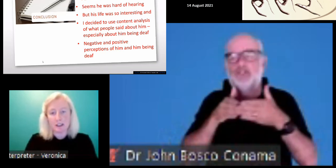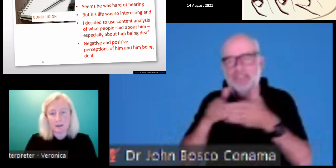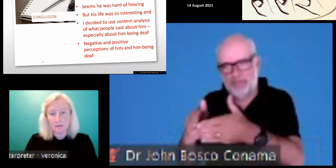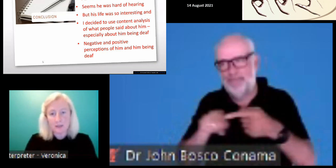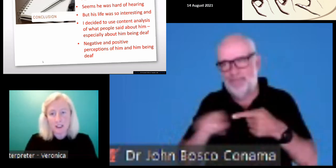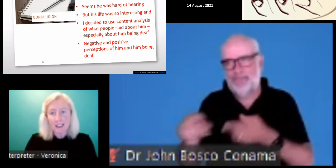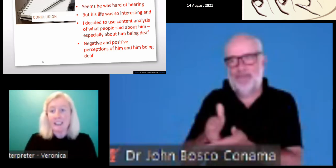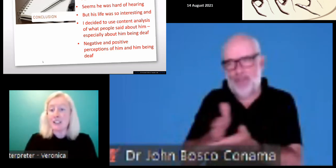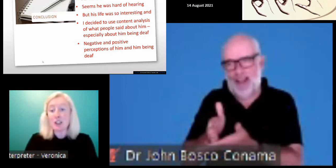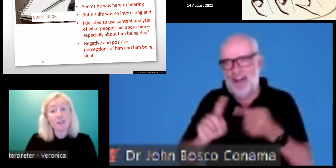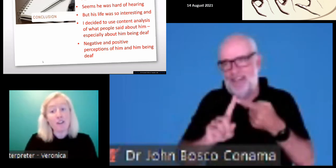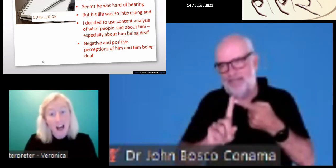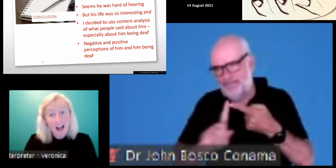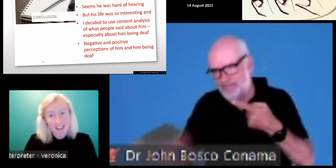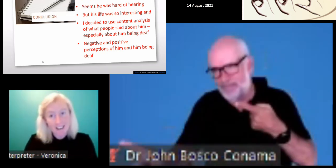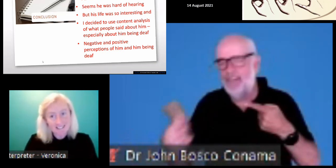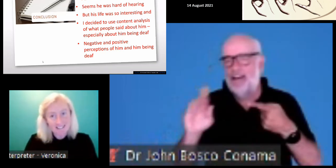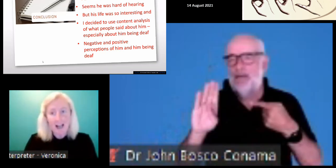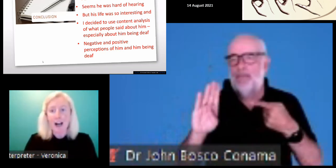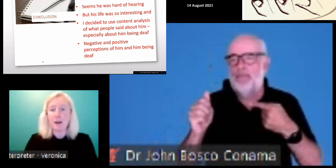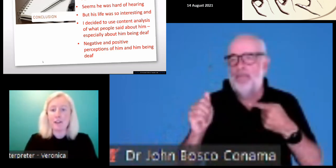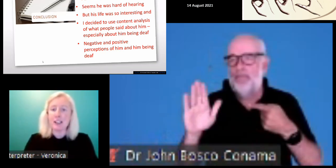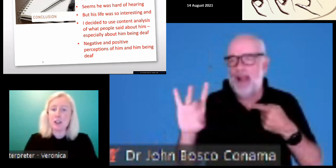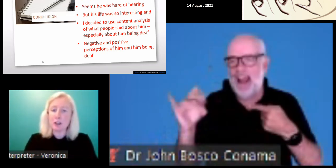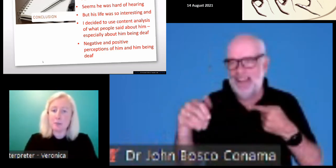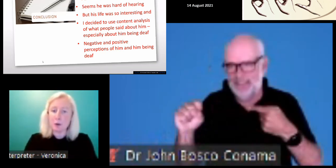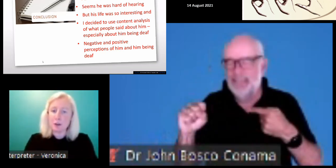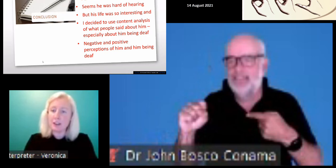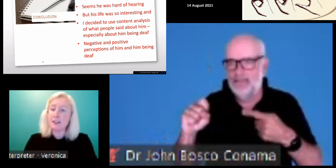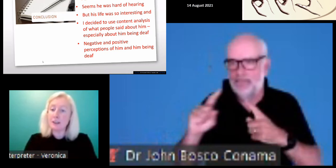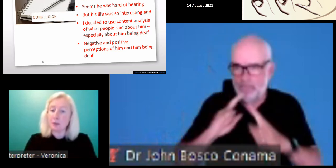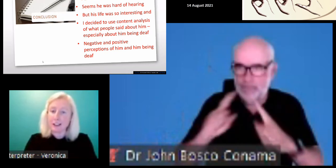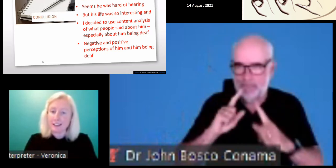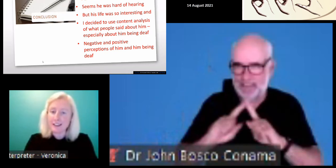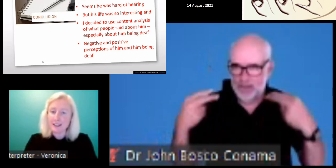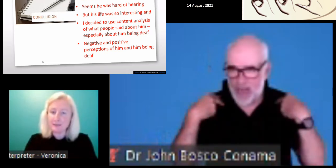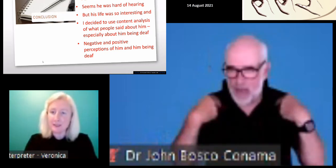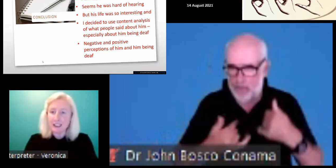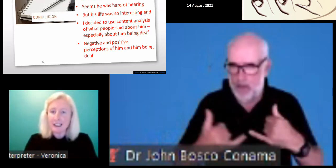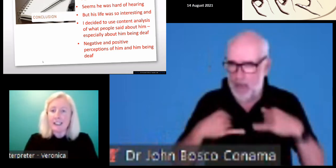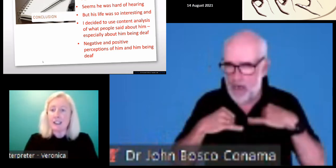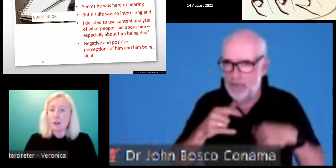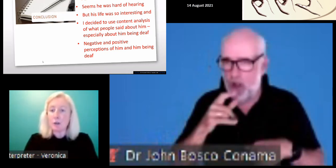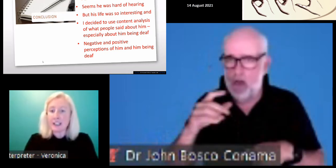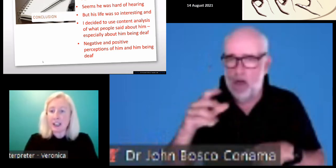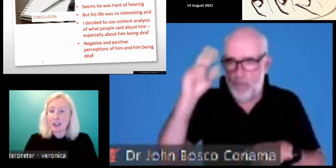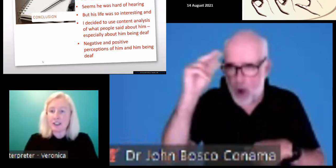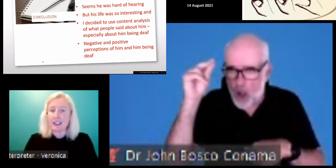1900s. He didn't fly, however, he took the boat to the Balkans, negotiated